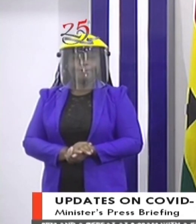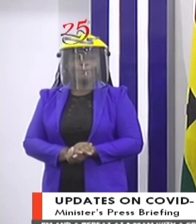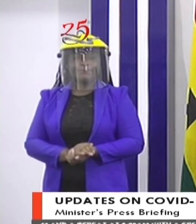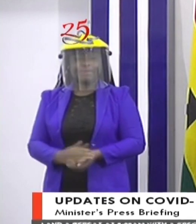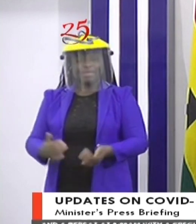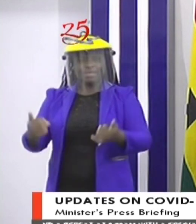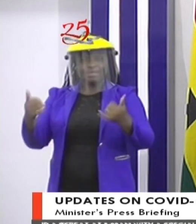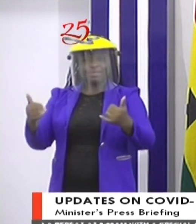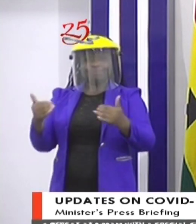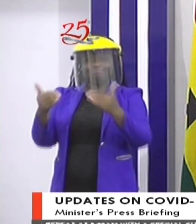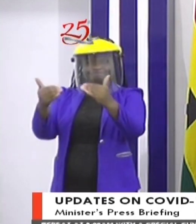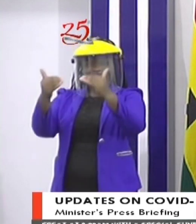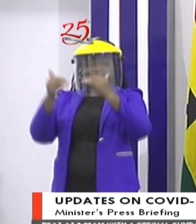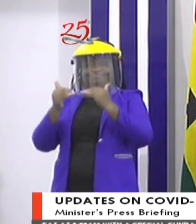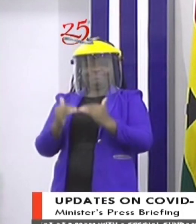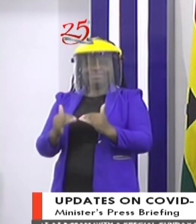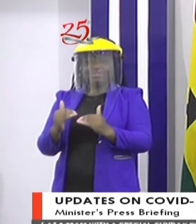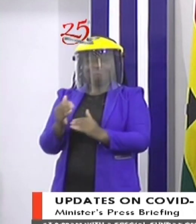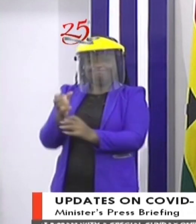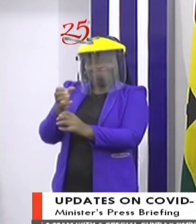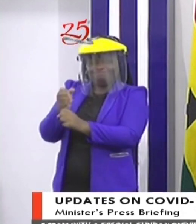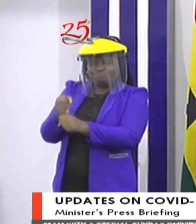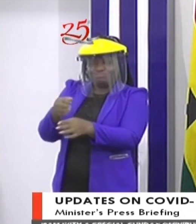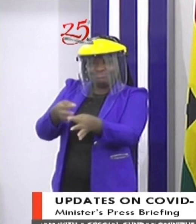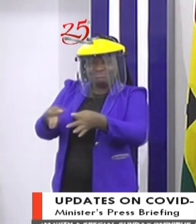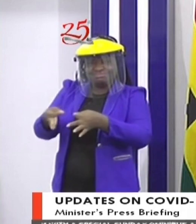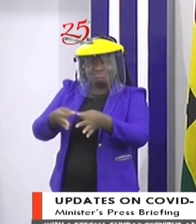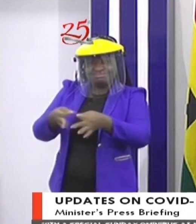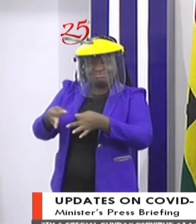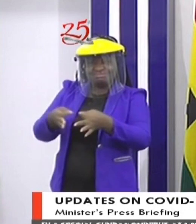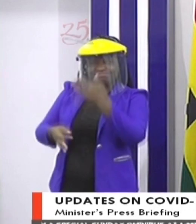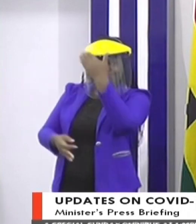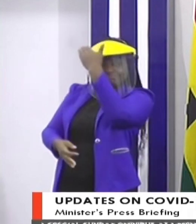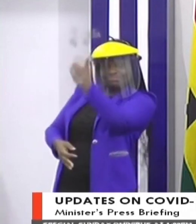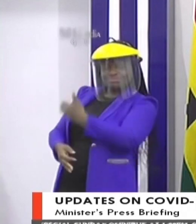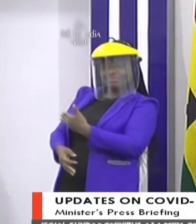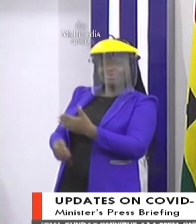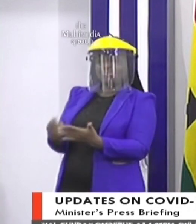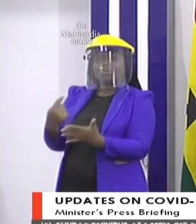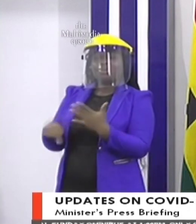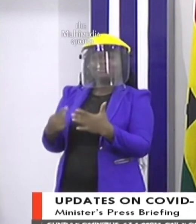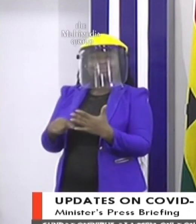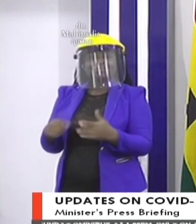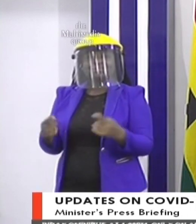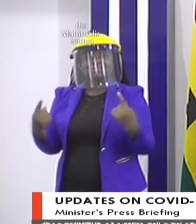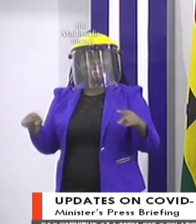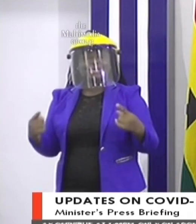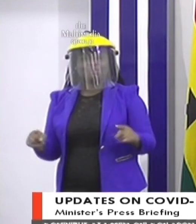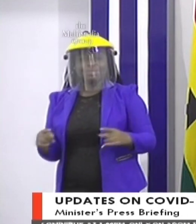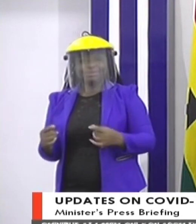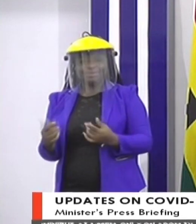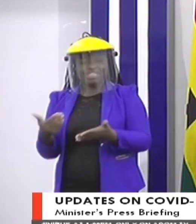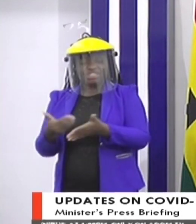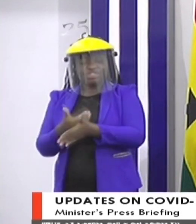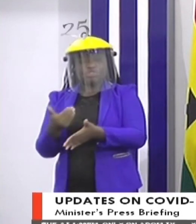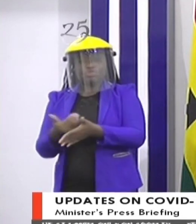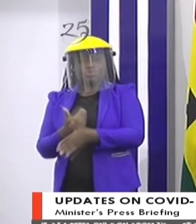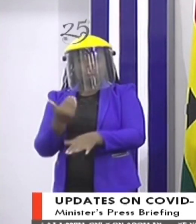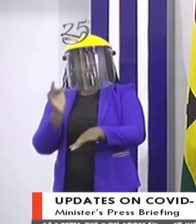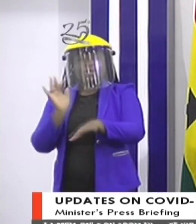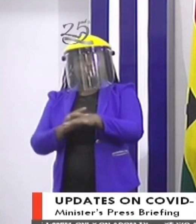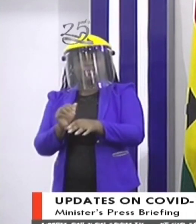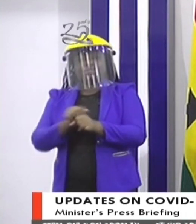The next few slides will give a bit of details with regards to the new cases that have been